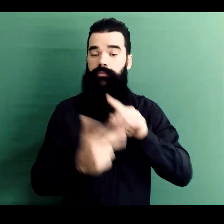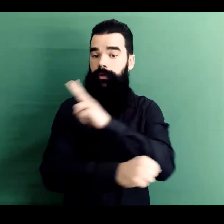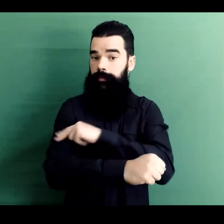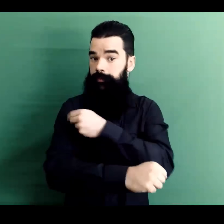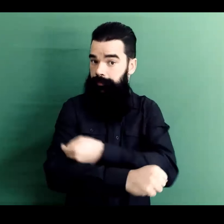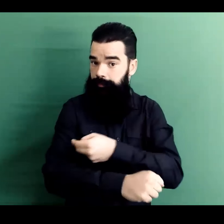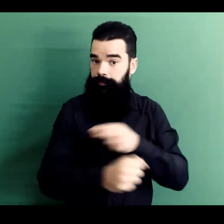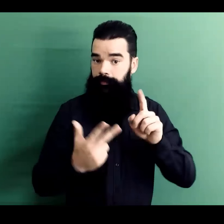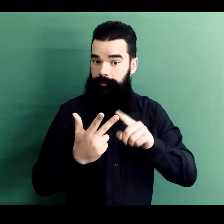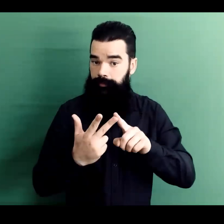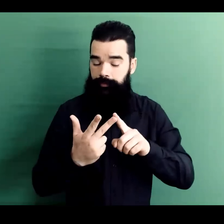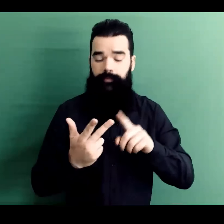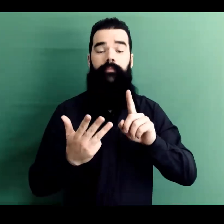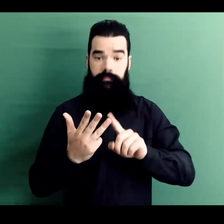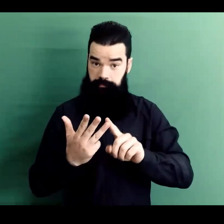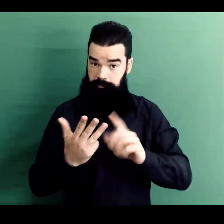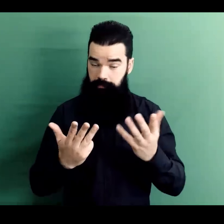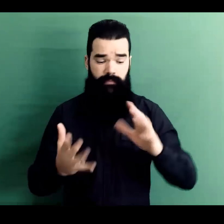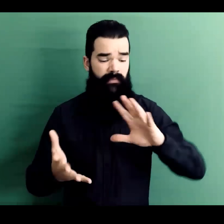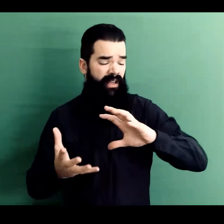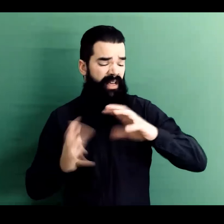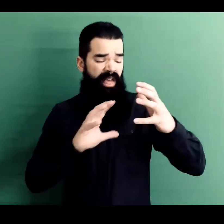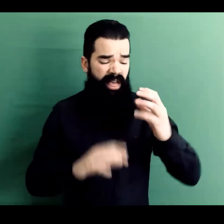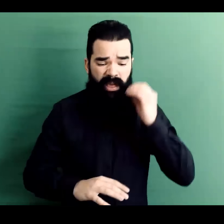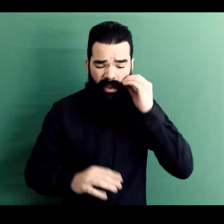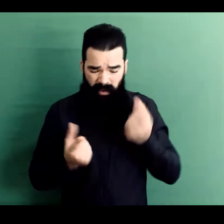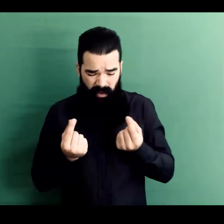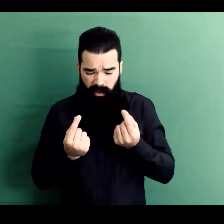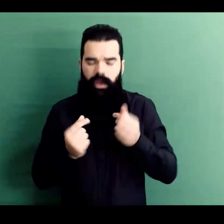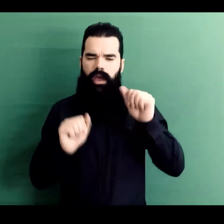hospitals, and foster family homes.